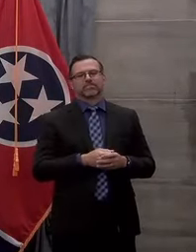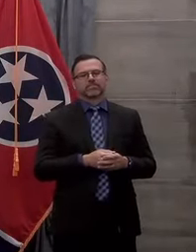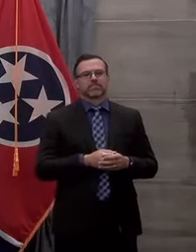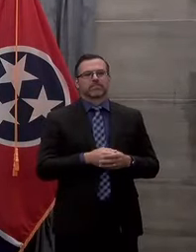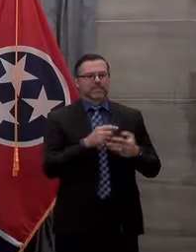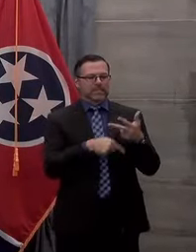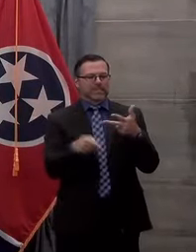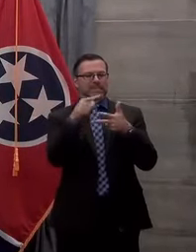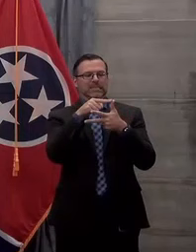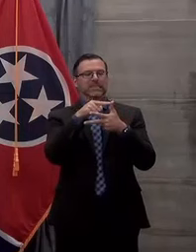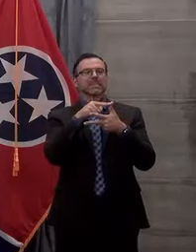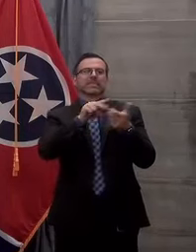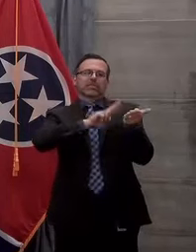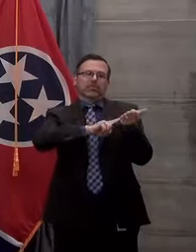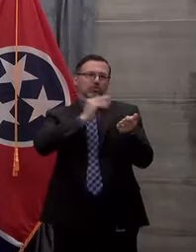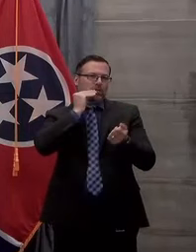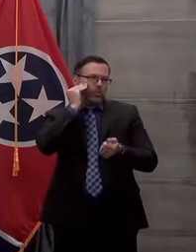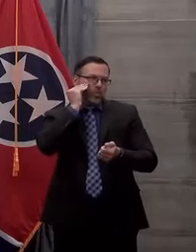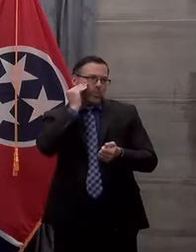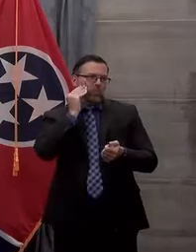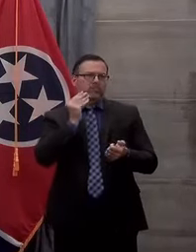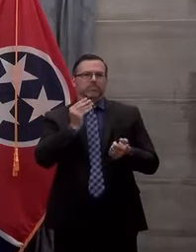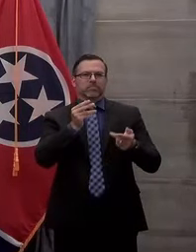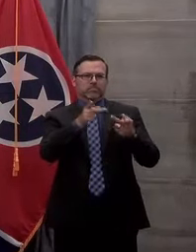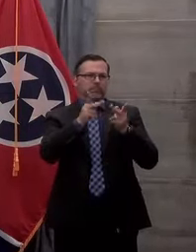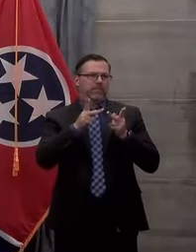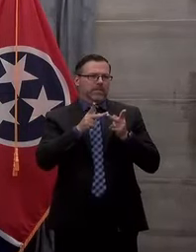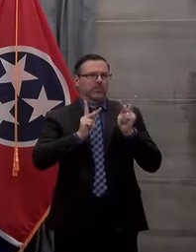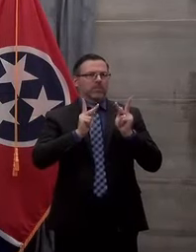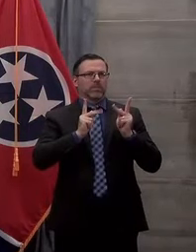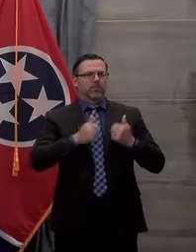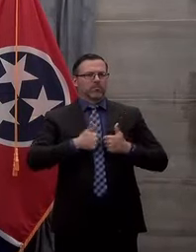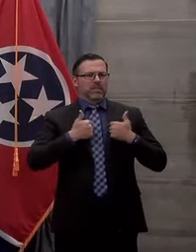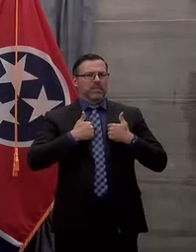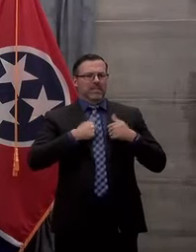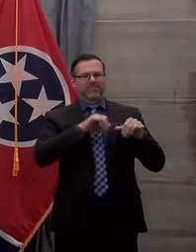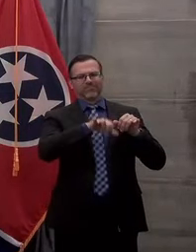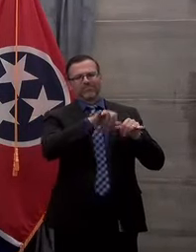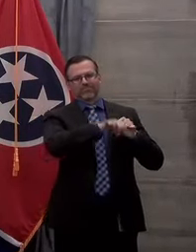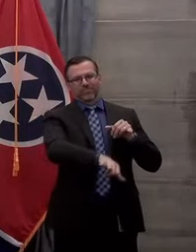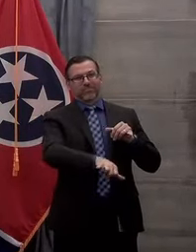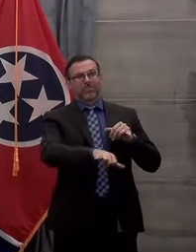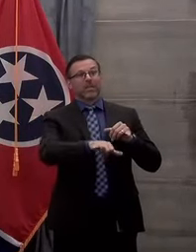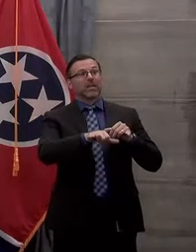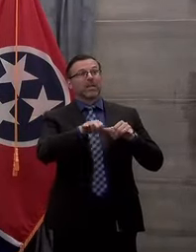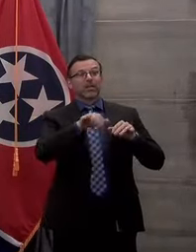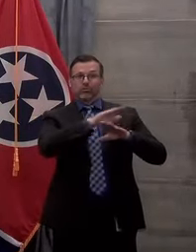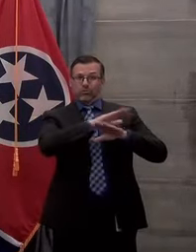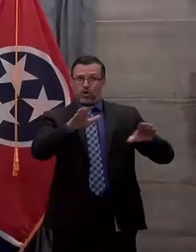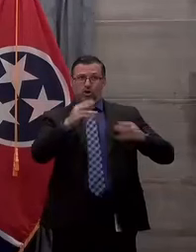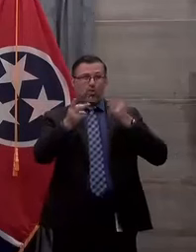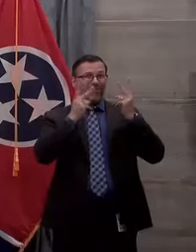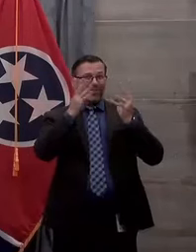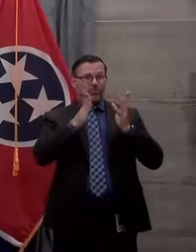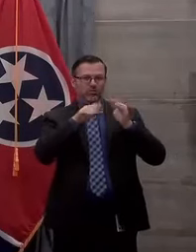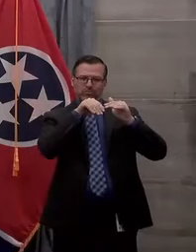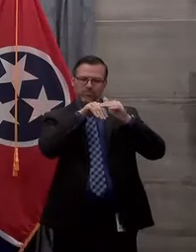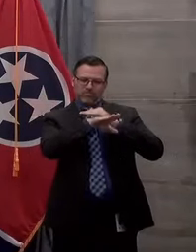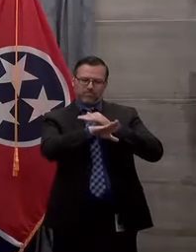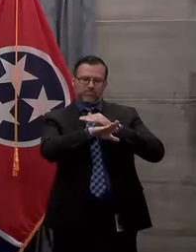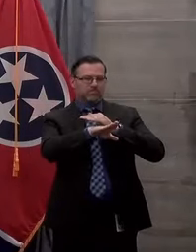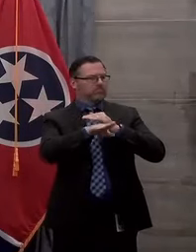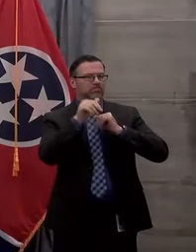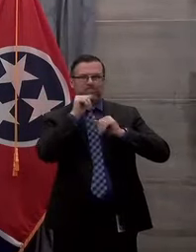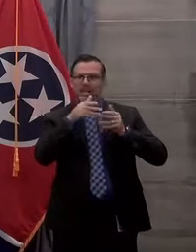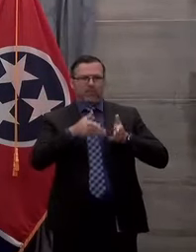homes and our long-term care facilities have been closed to outside visitors since March. This